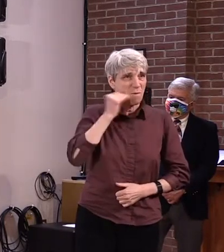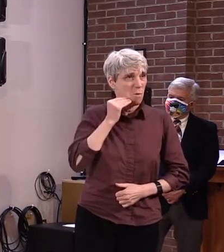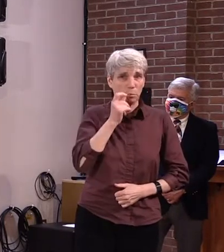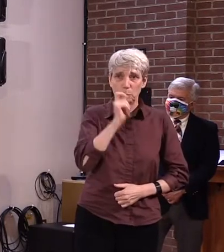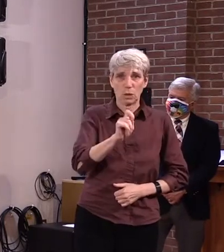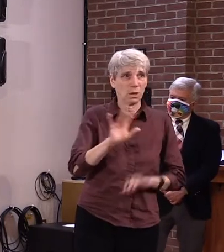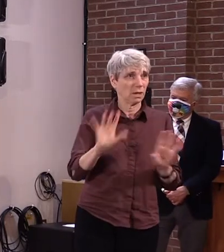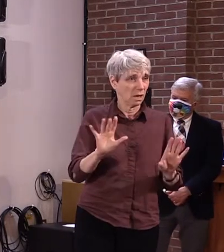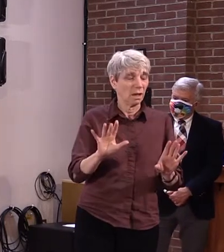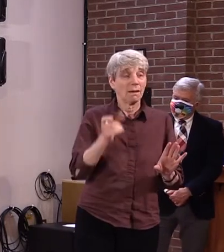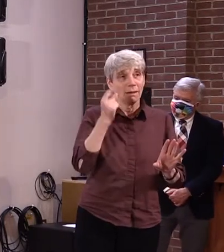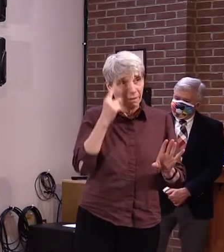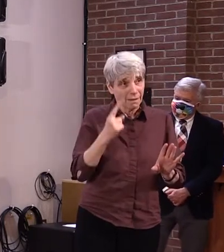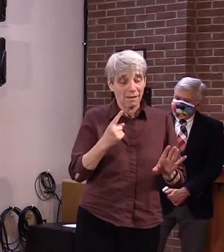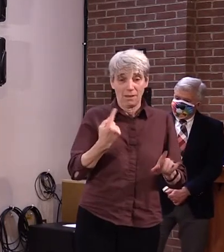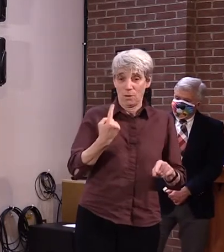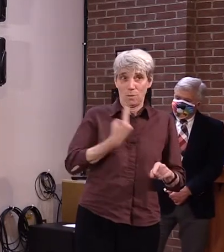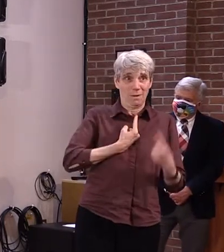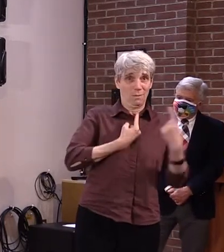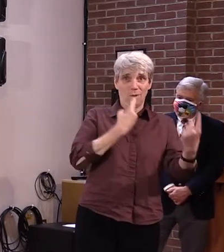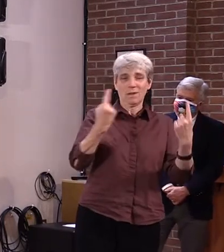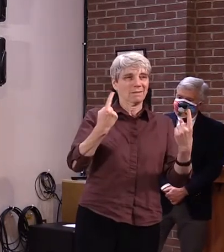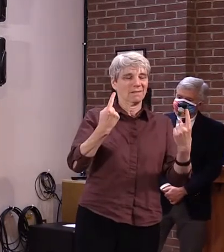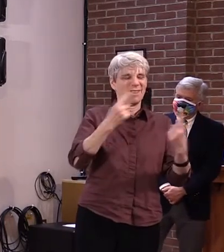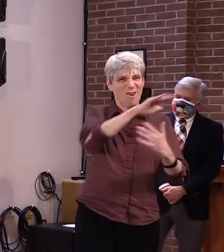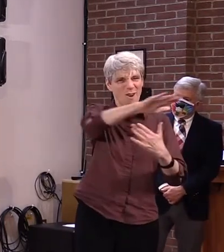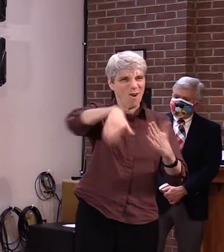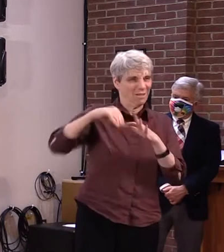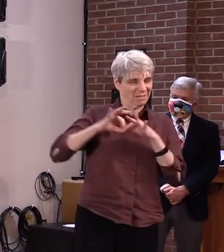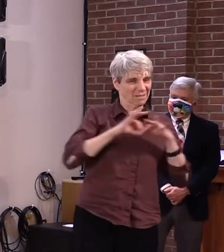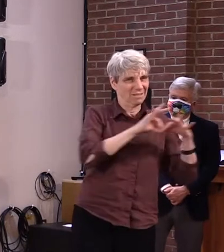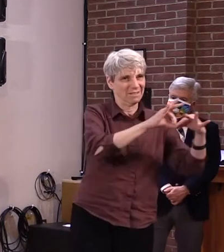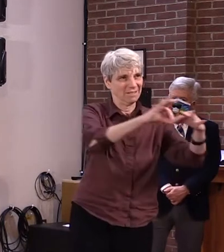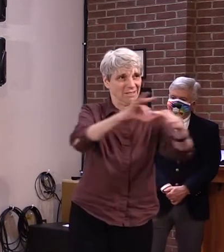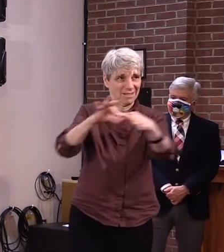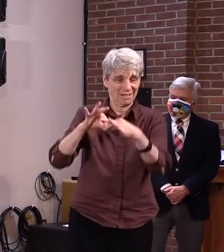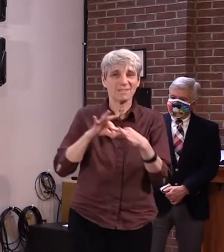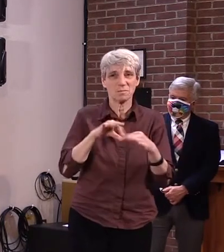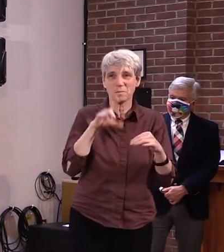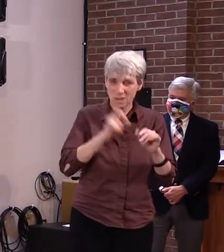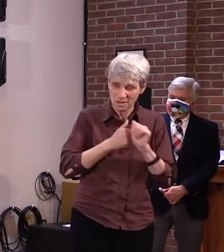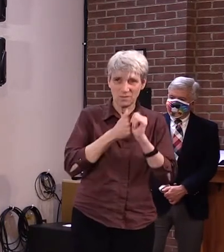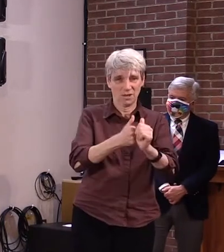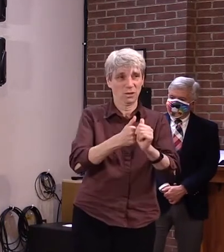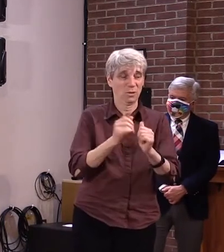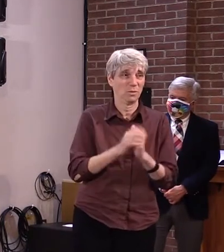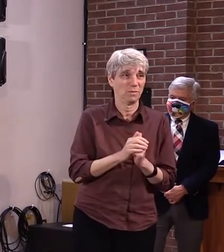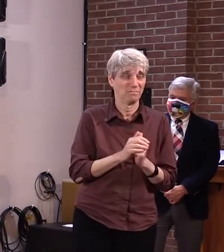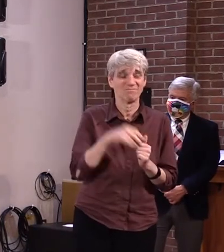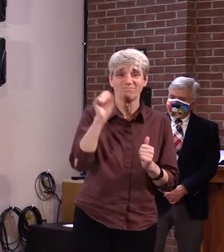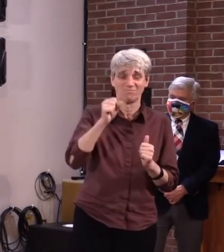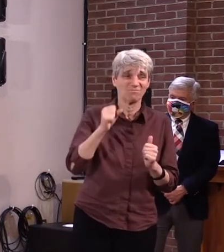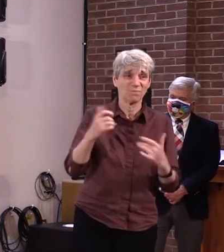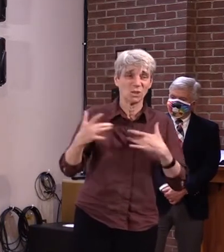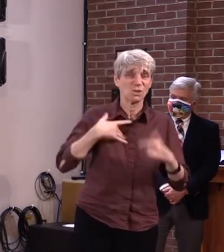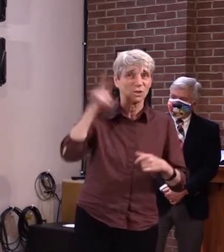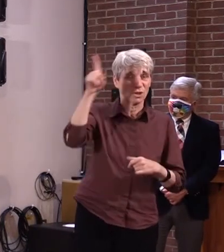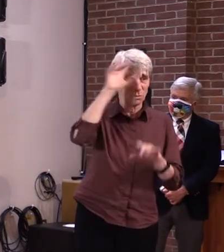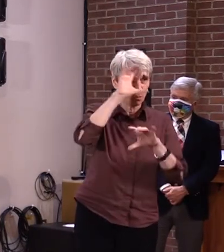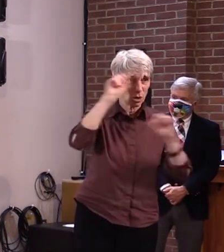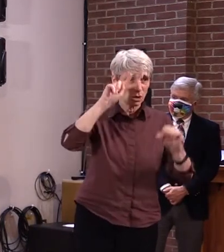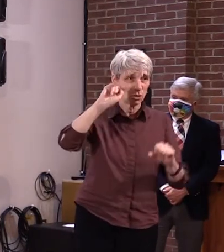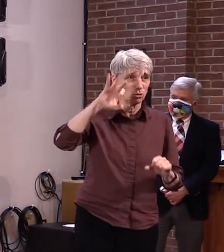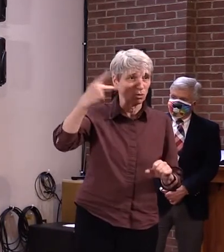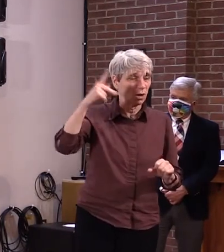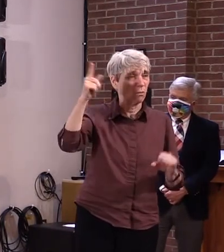again, rely on our neighbors to do the same thing. So again, I'm concerned about the president's position on